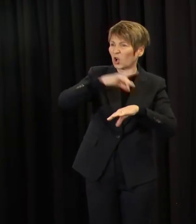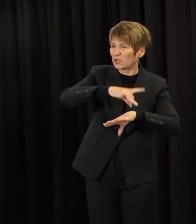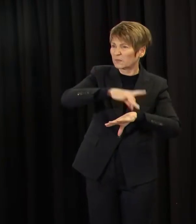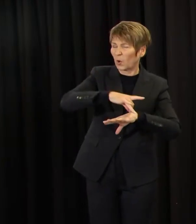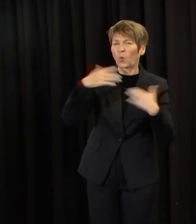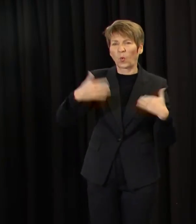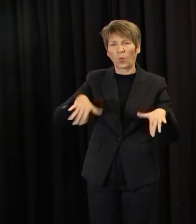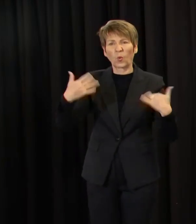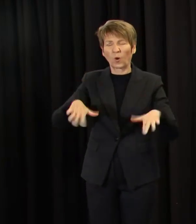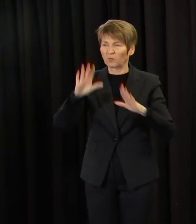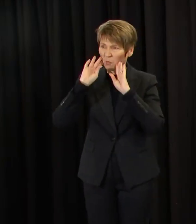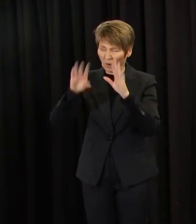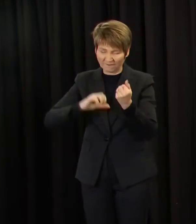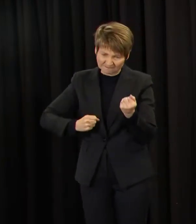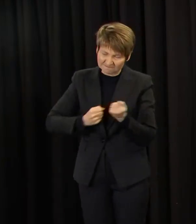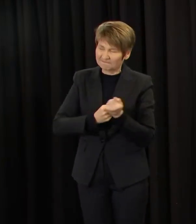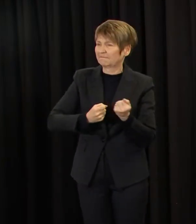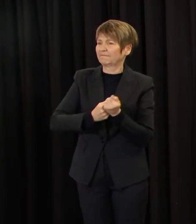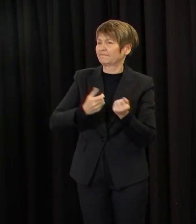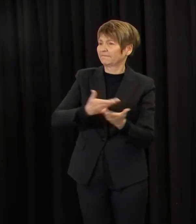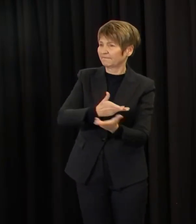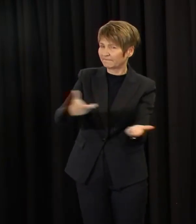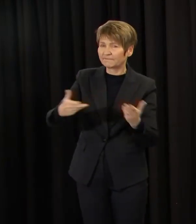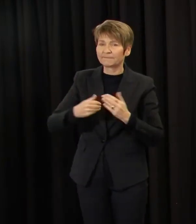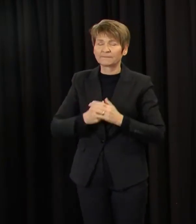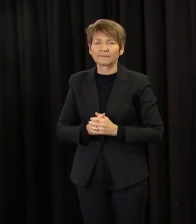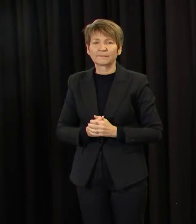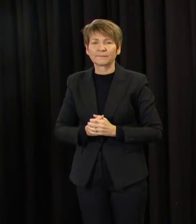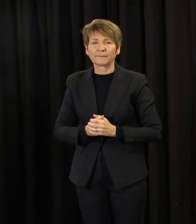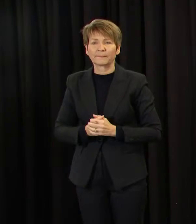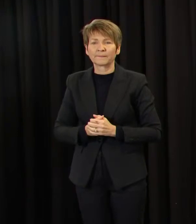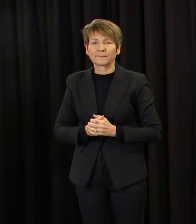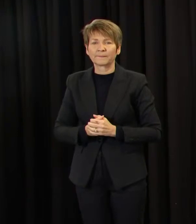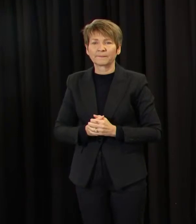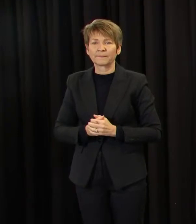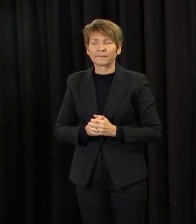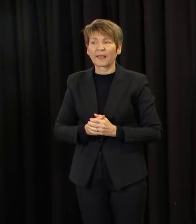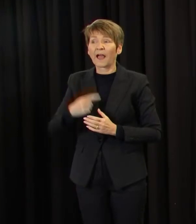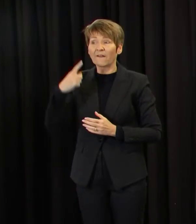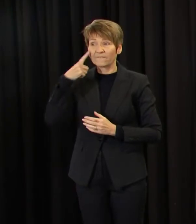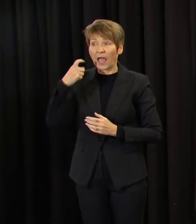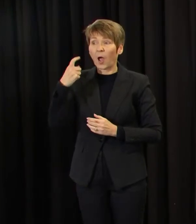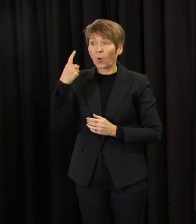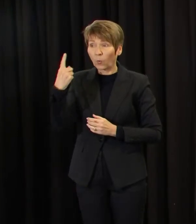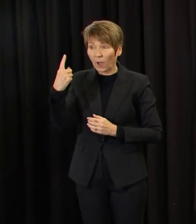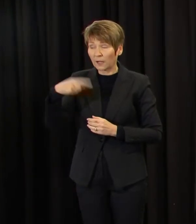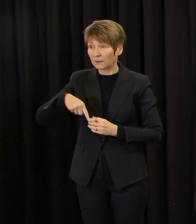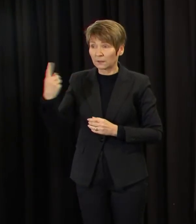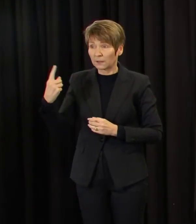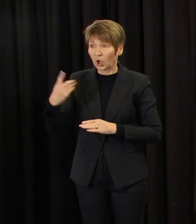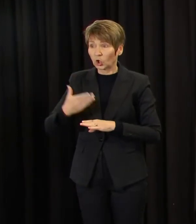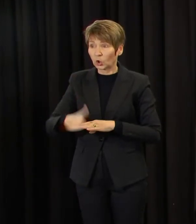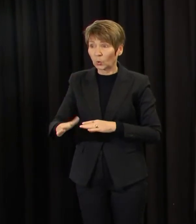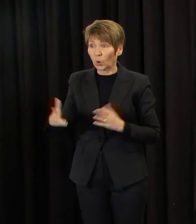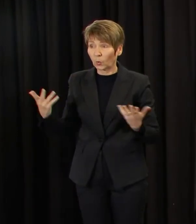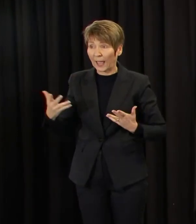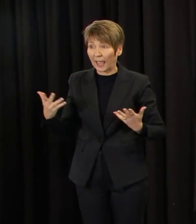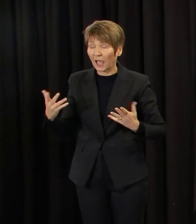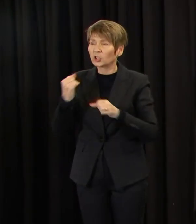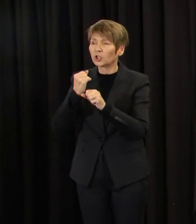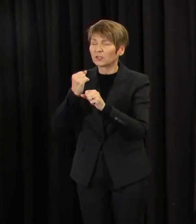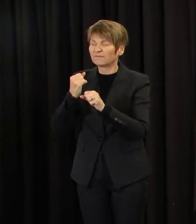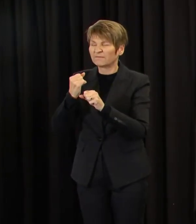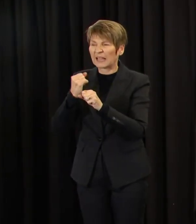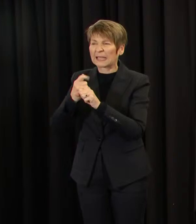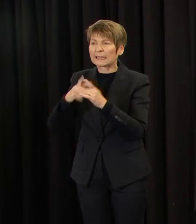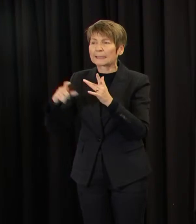at the Royal Melbourne. I can also confirm that today we have a positive case in Traralgon. We do understand the linkages of this case. This